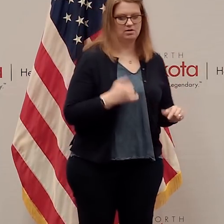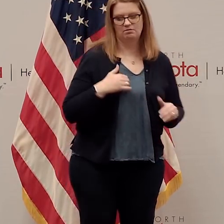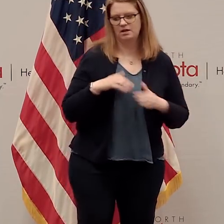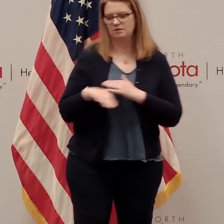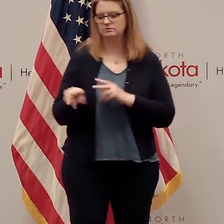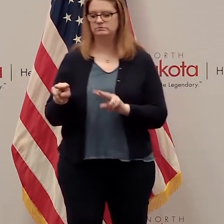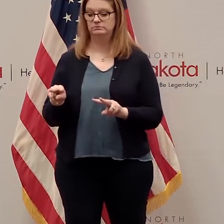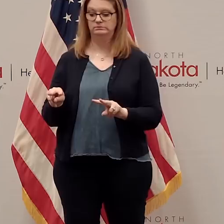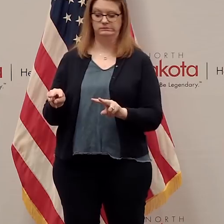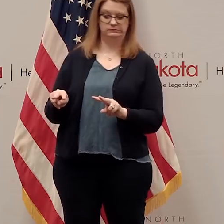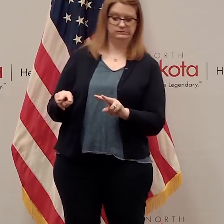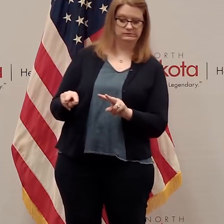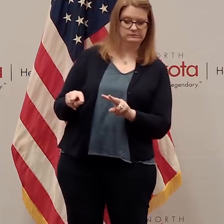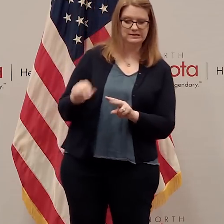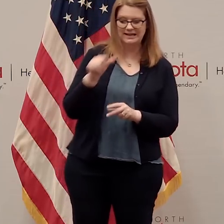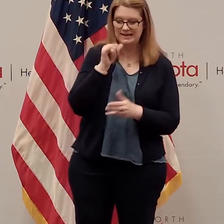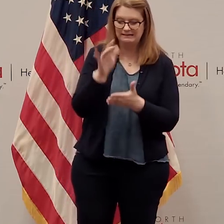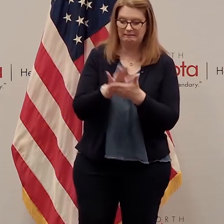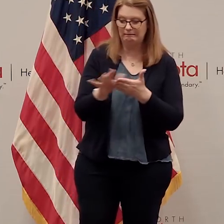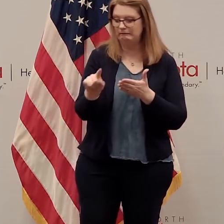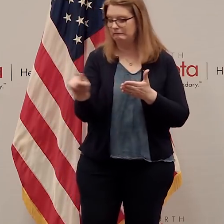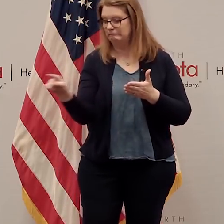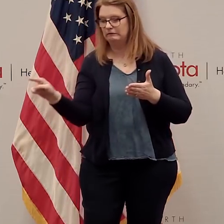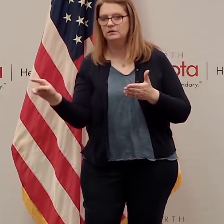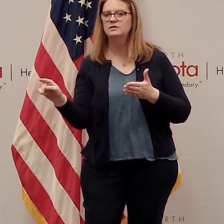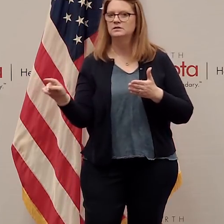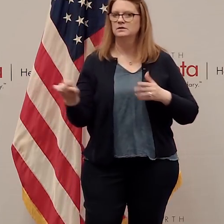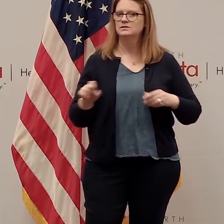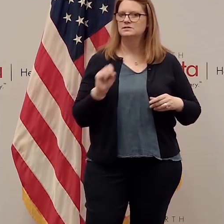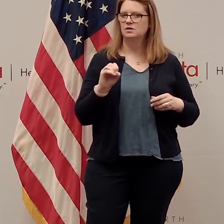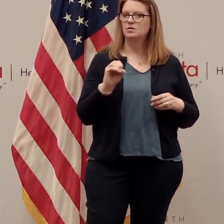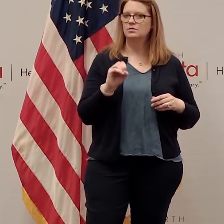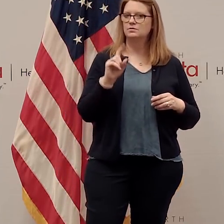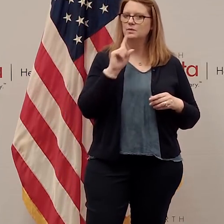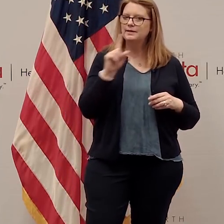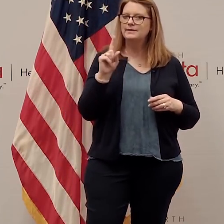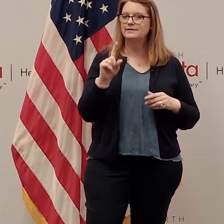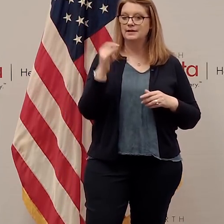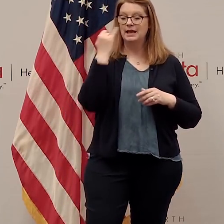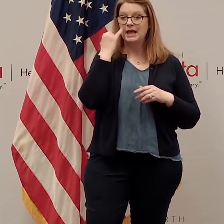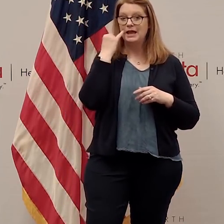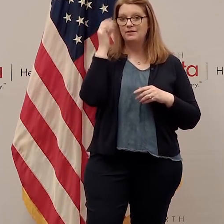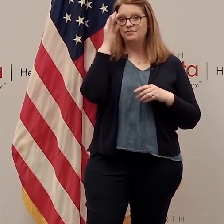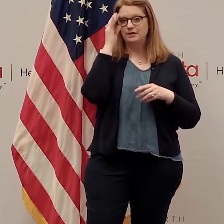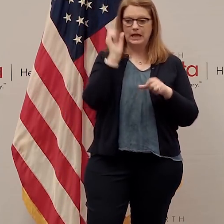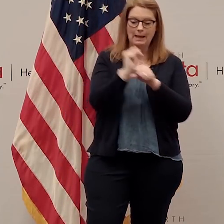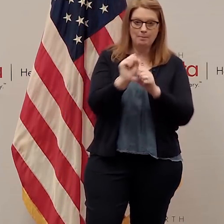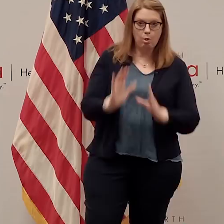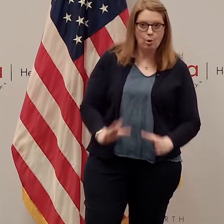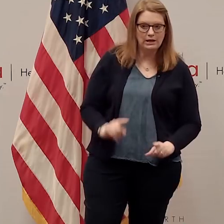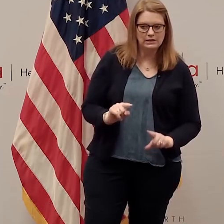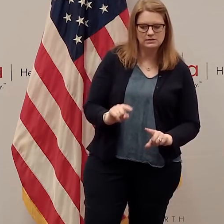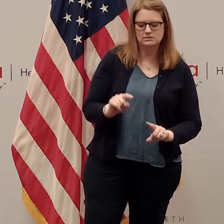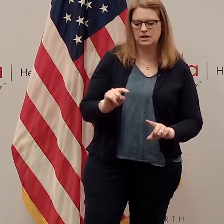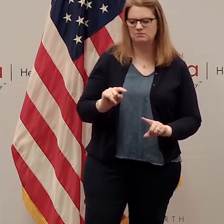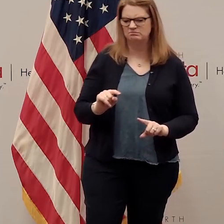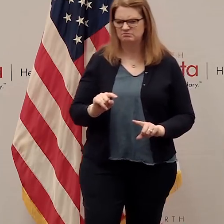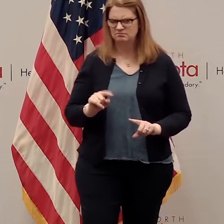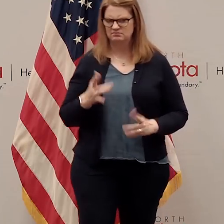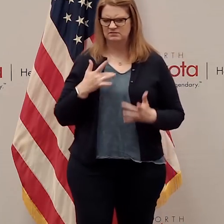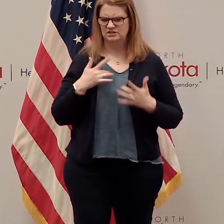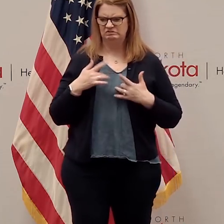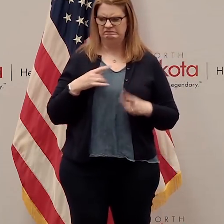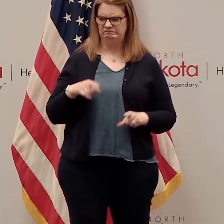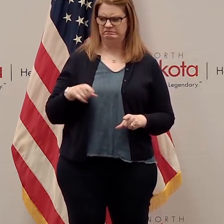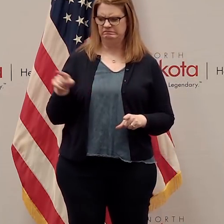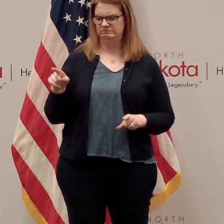their part to make sure that those businesses grow and thrive. And if employees have got concerns that they think their